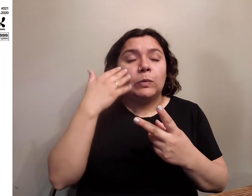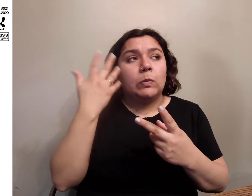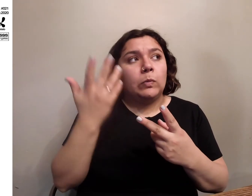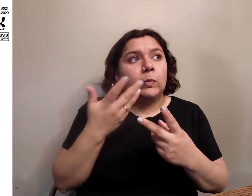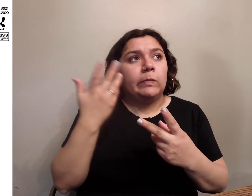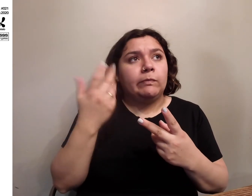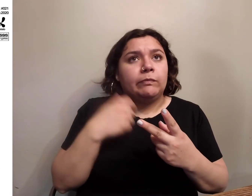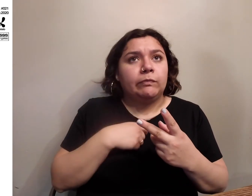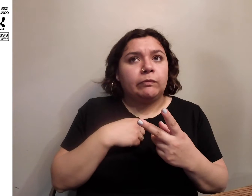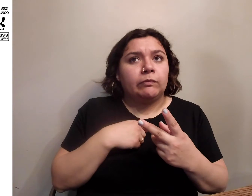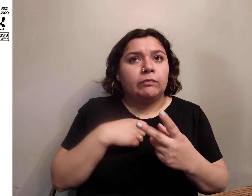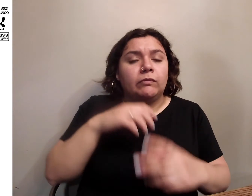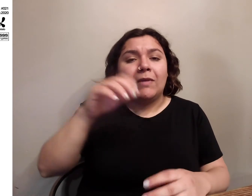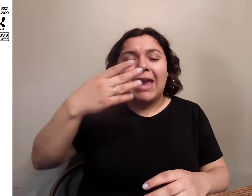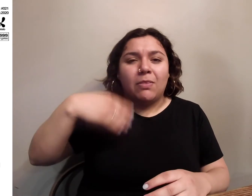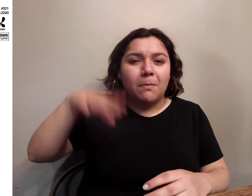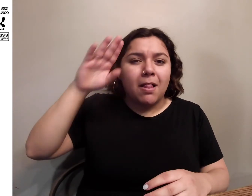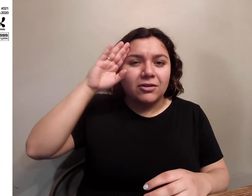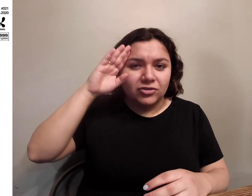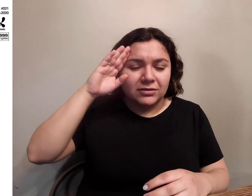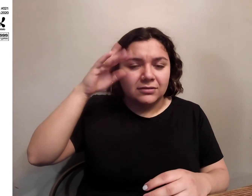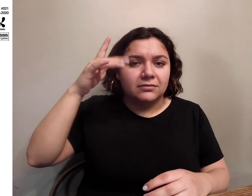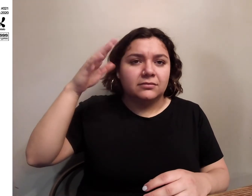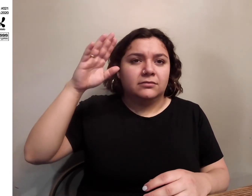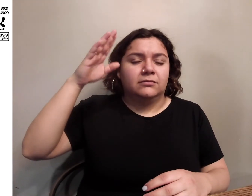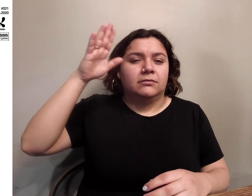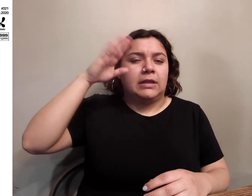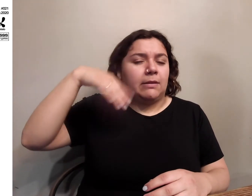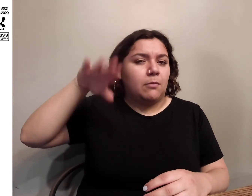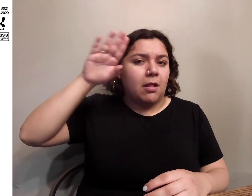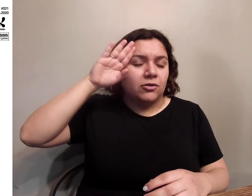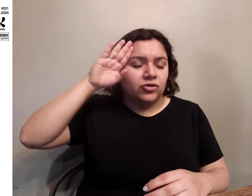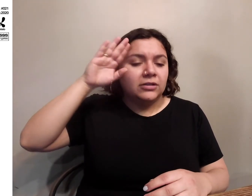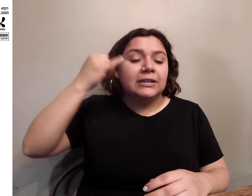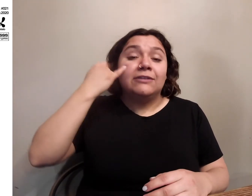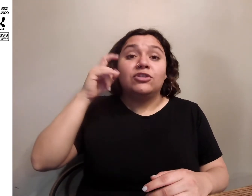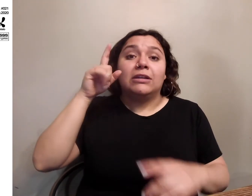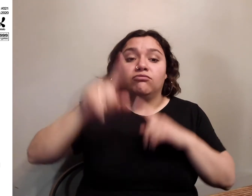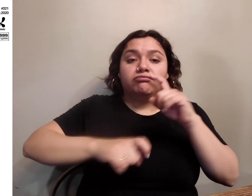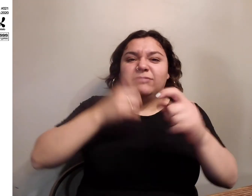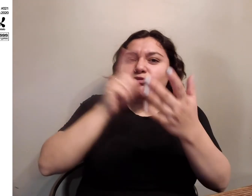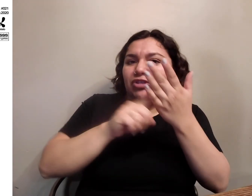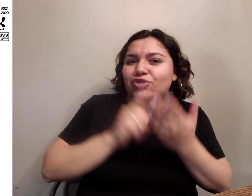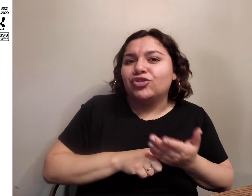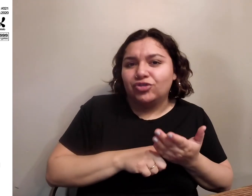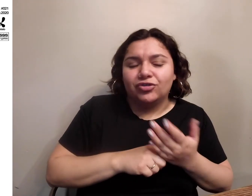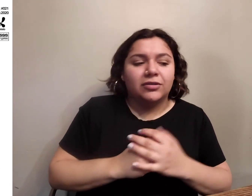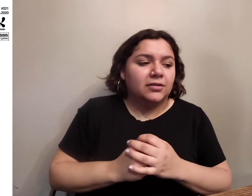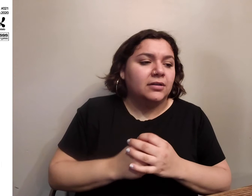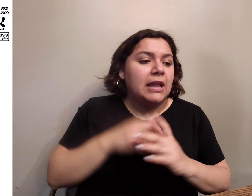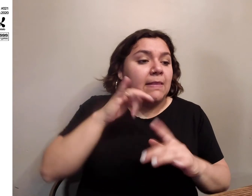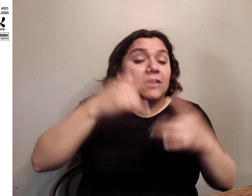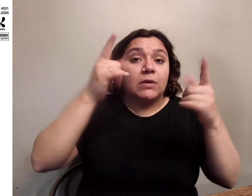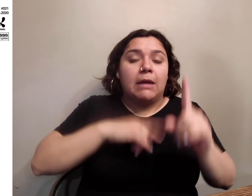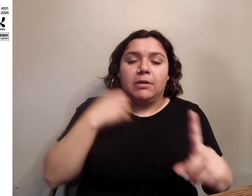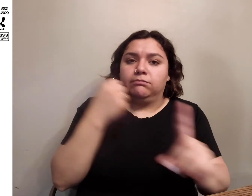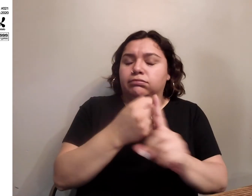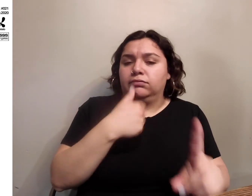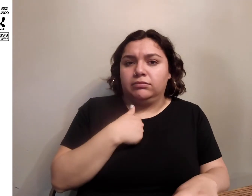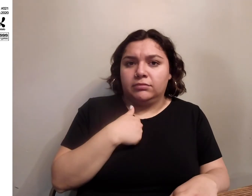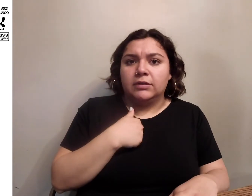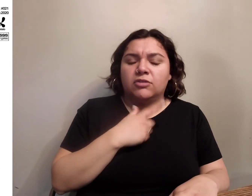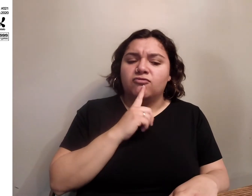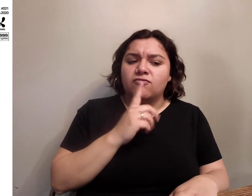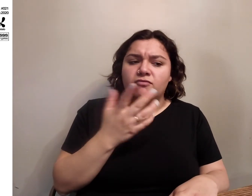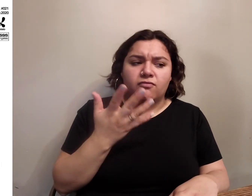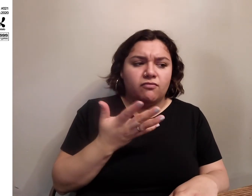or about anthropology, asking herself questions, things she needed to go and research. And that's when it hit me, and it